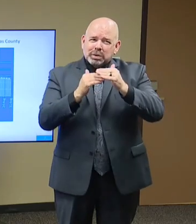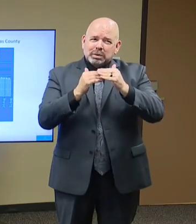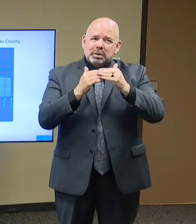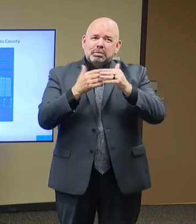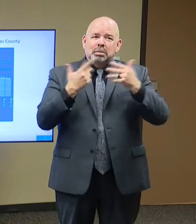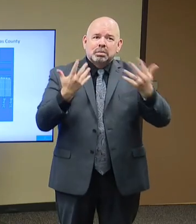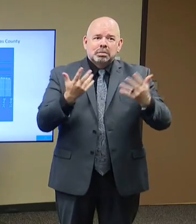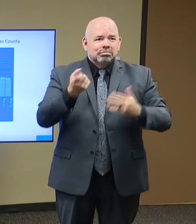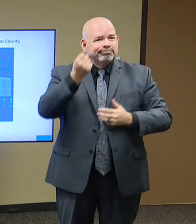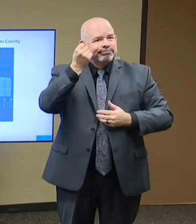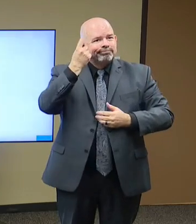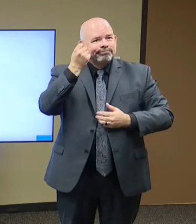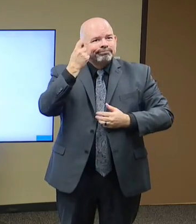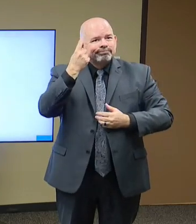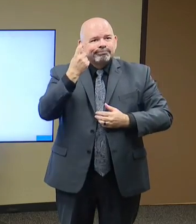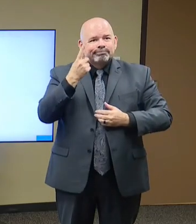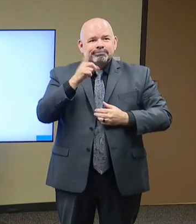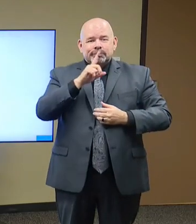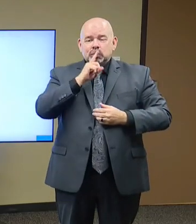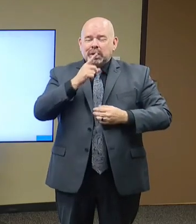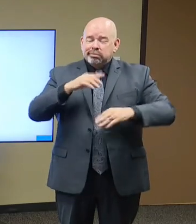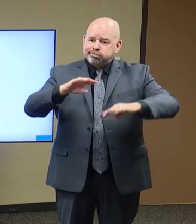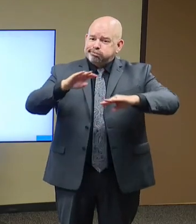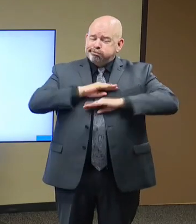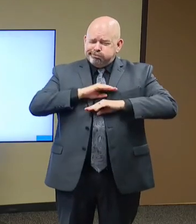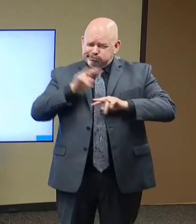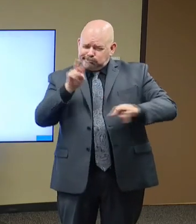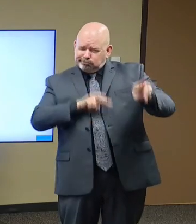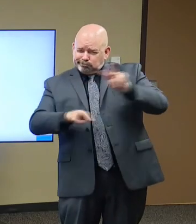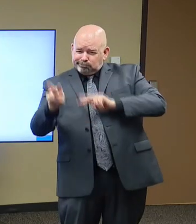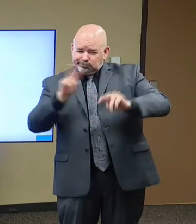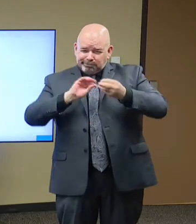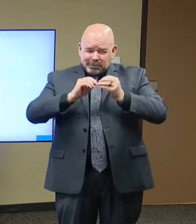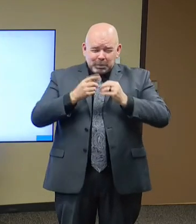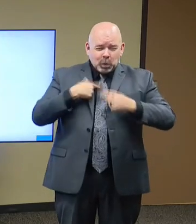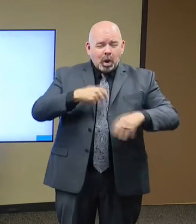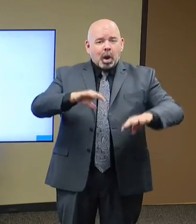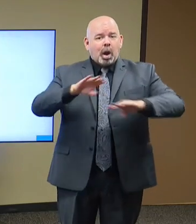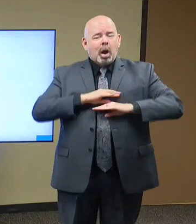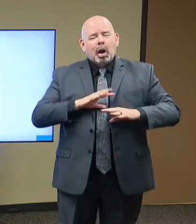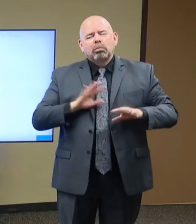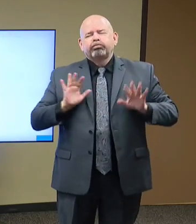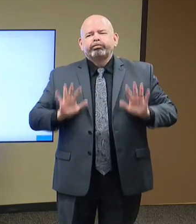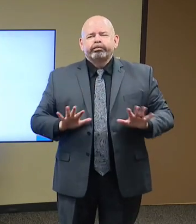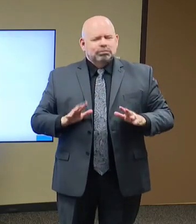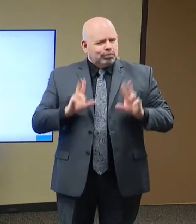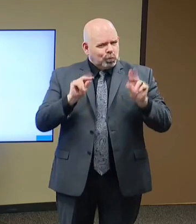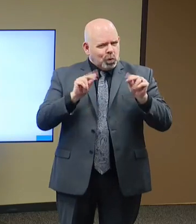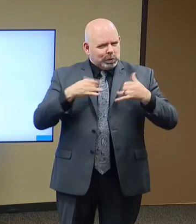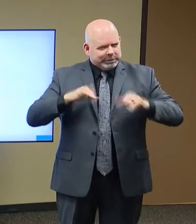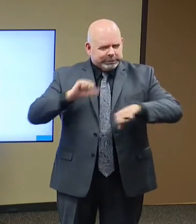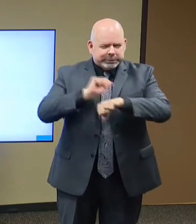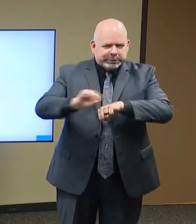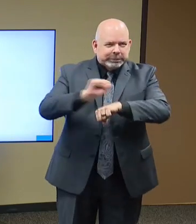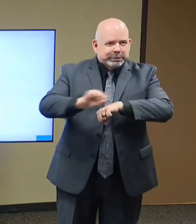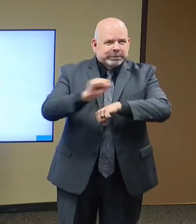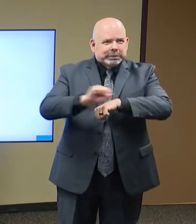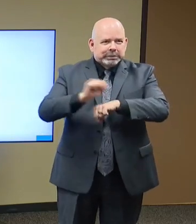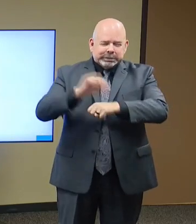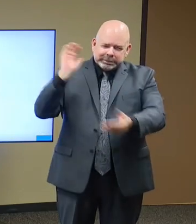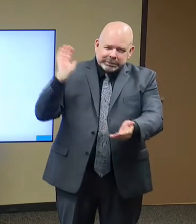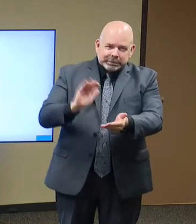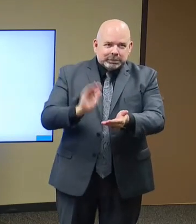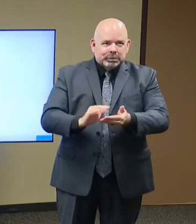calculating this. And my last slide. So as I mentioned, those metrics that I just showed are in the general category